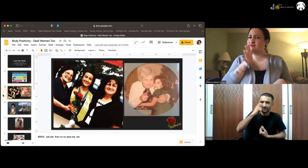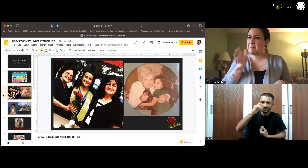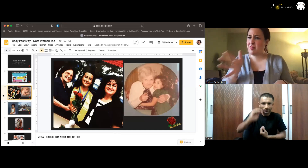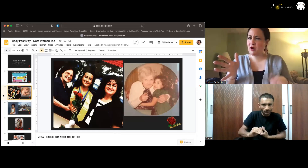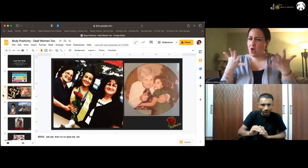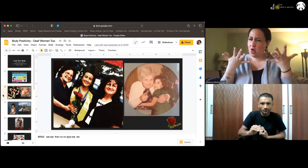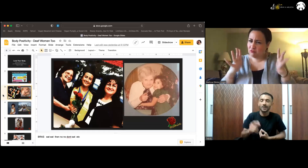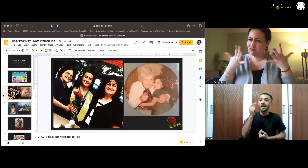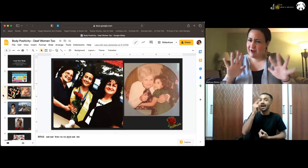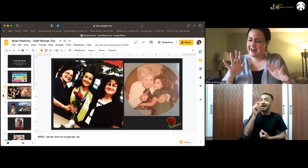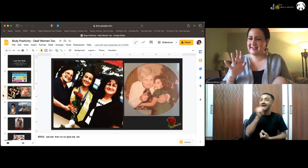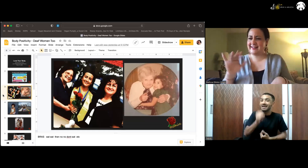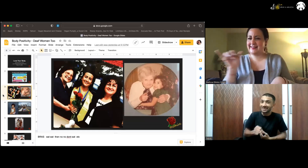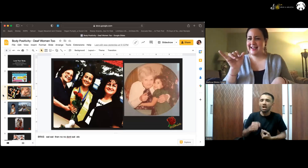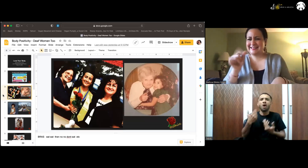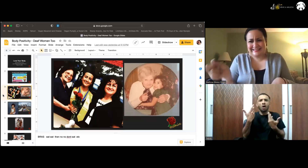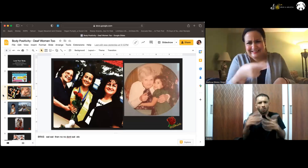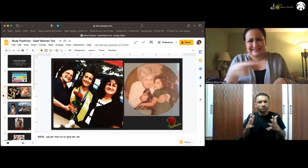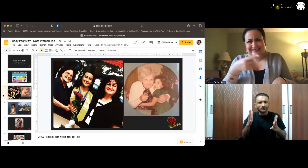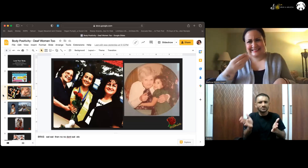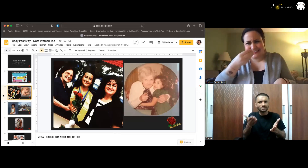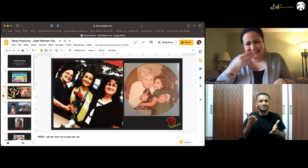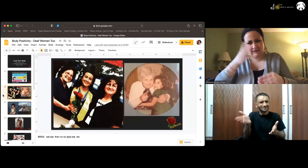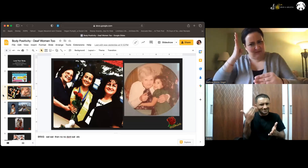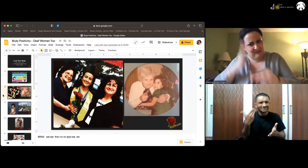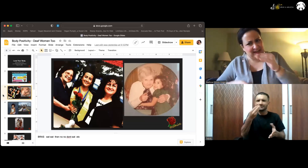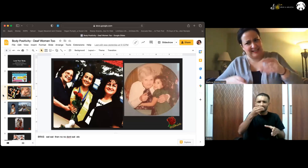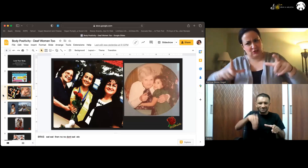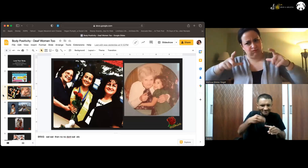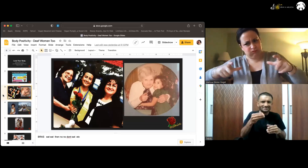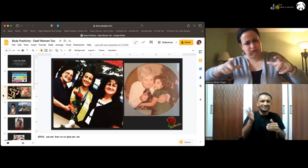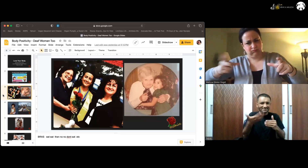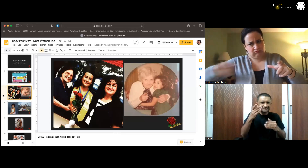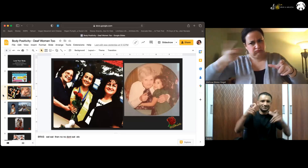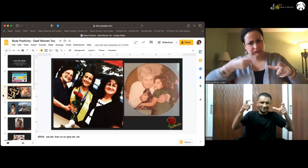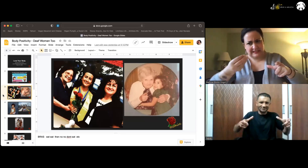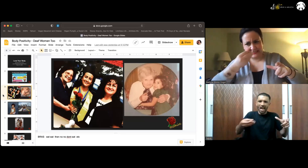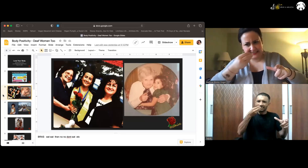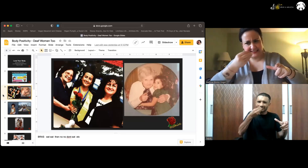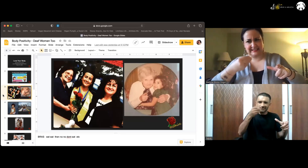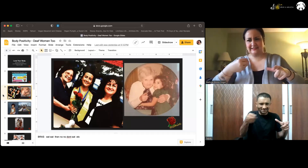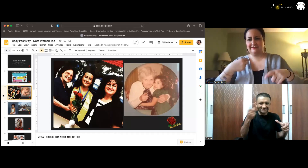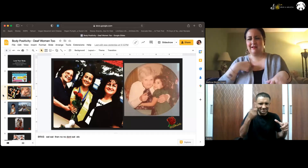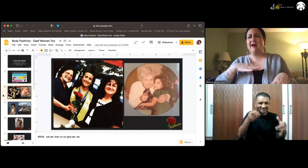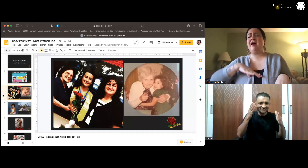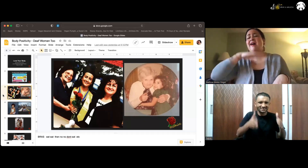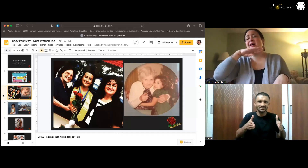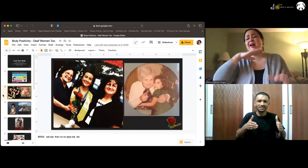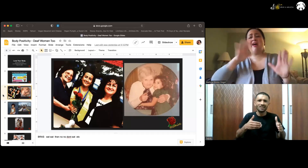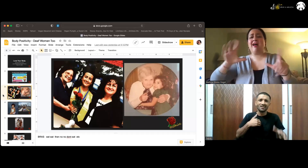I remember when I was a young girl, my grandmother was already she was very okay